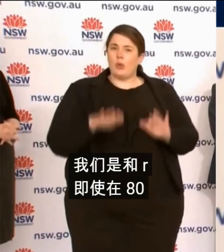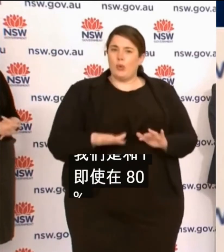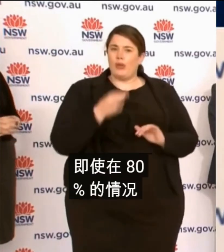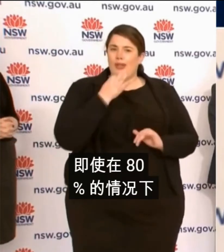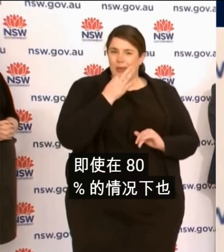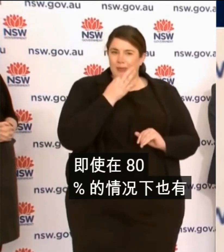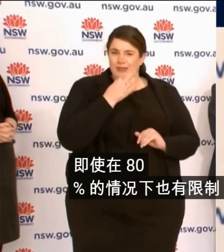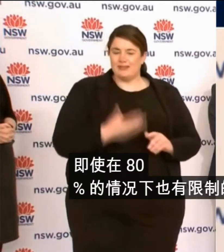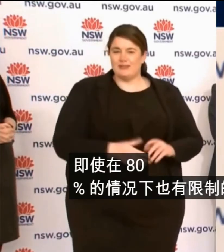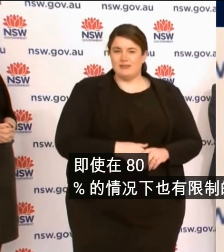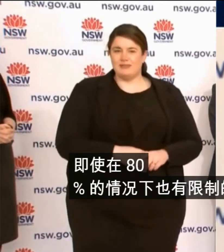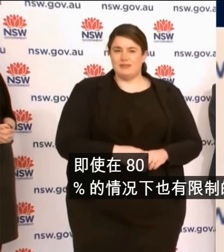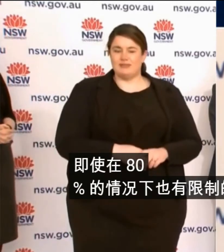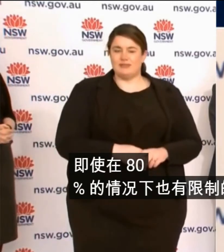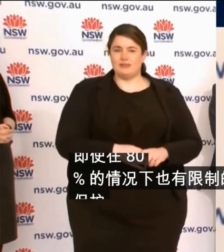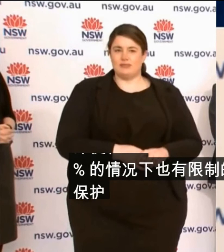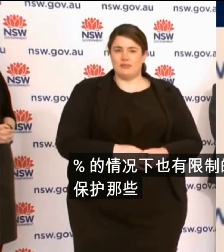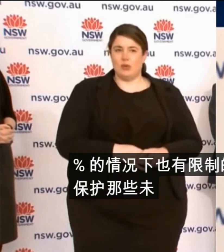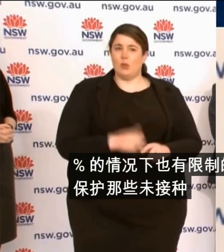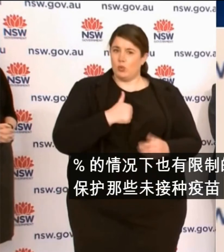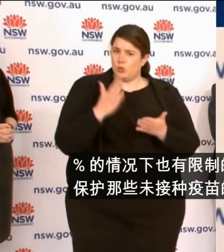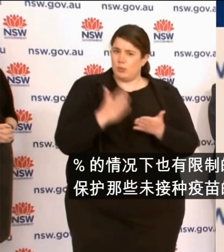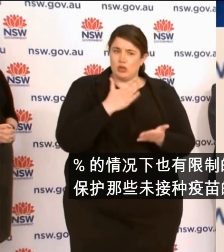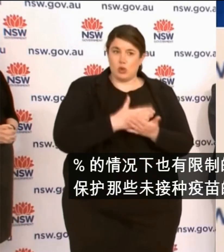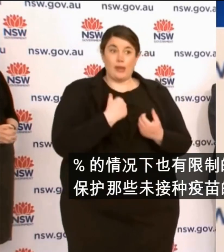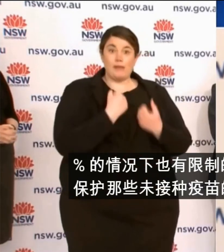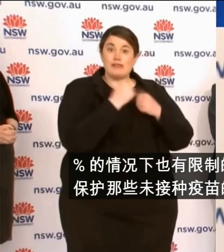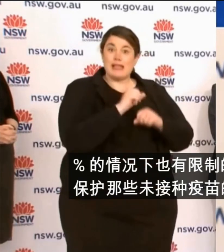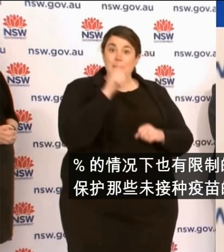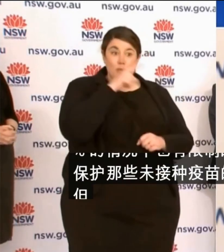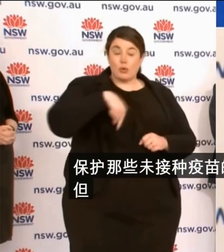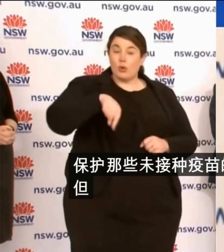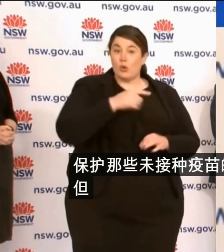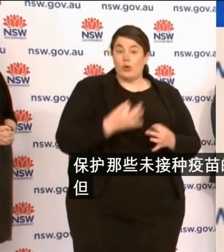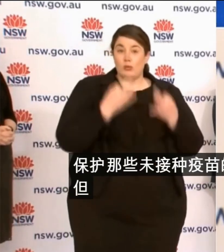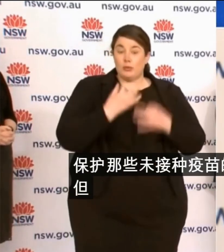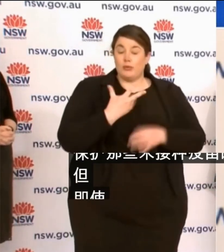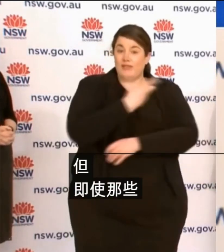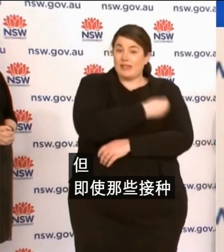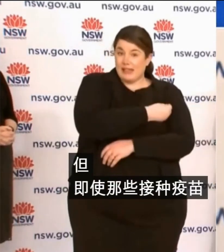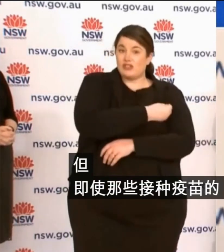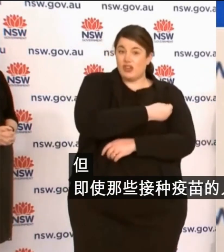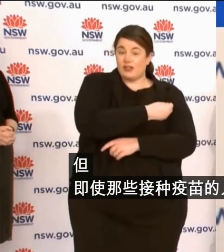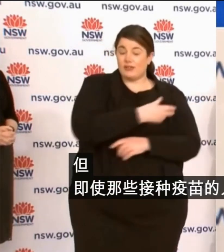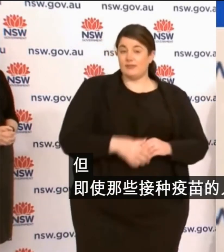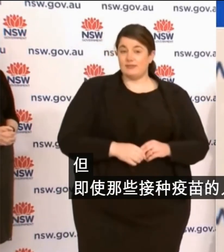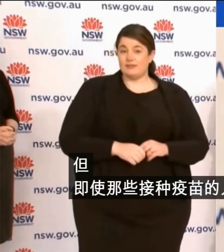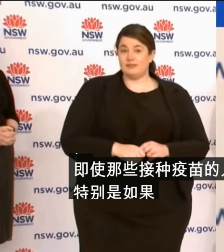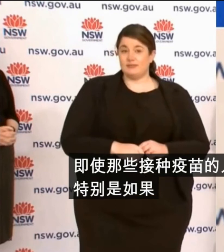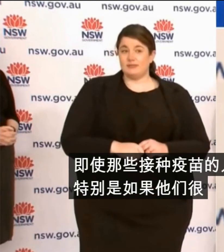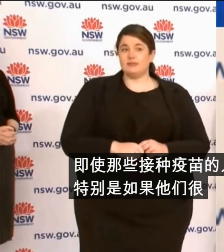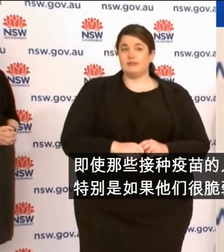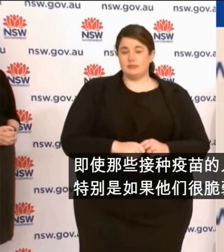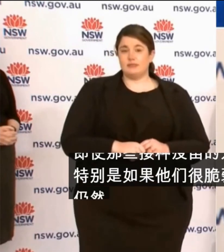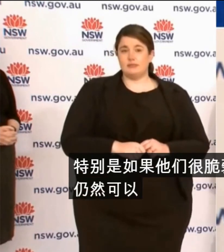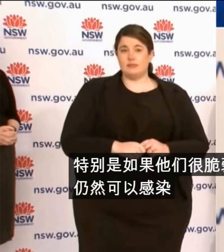at 80% is to make sure that you're protecting those who are unvaccinated, but also even those who are vaccinated can still, especially